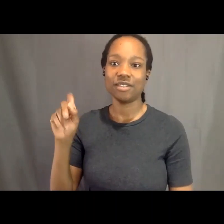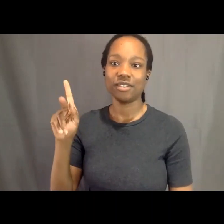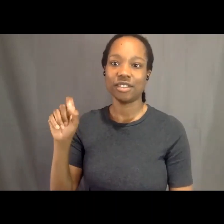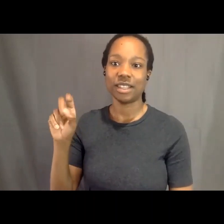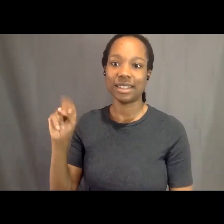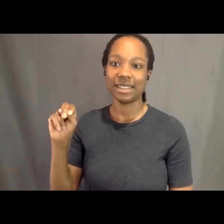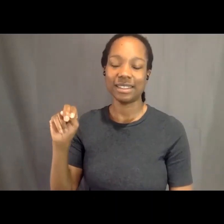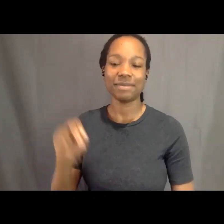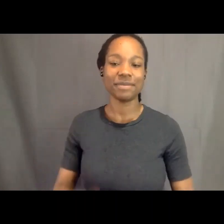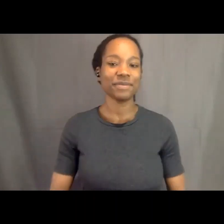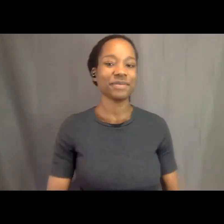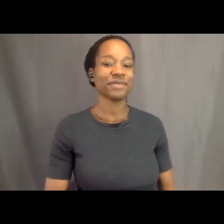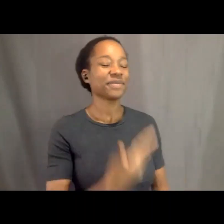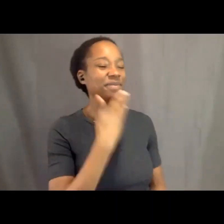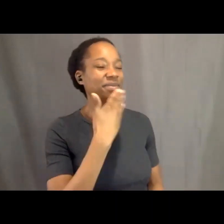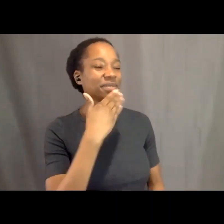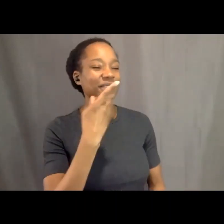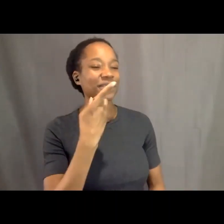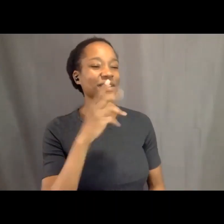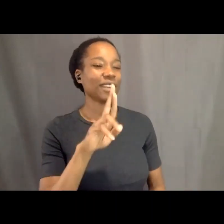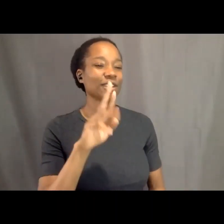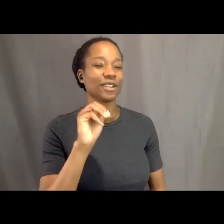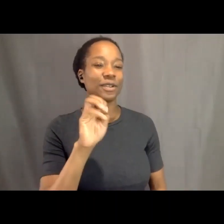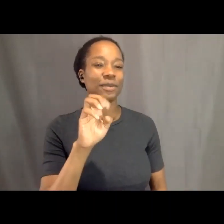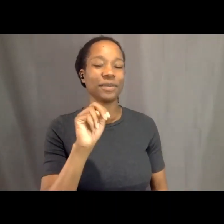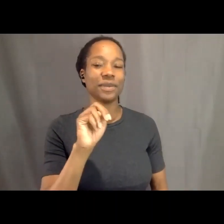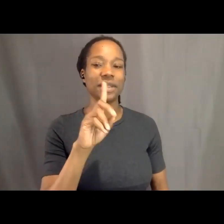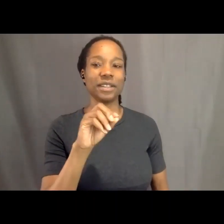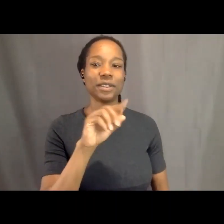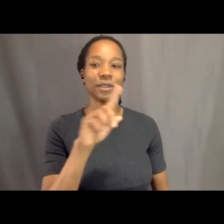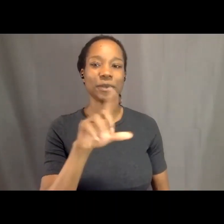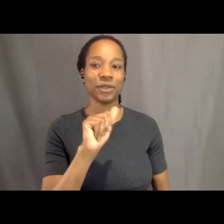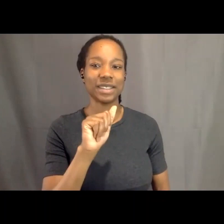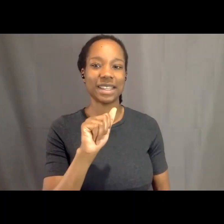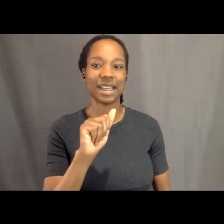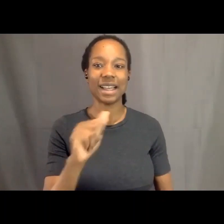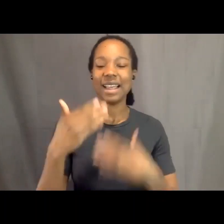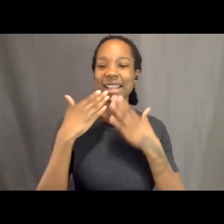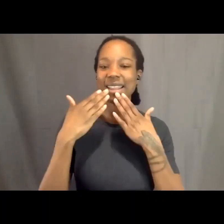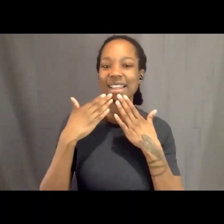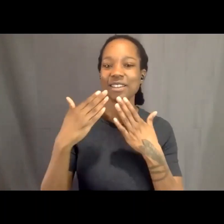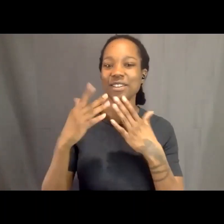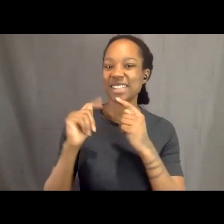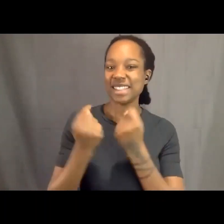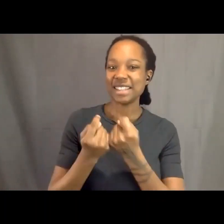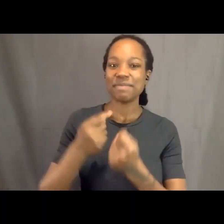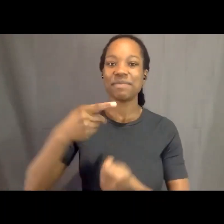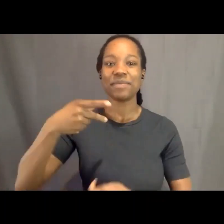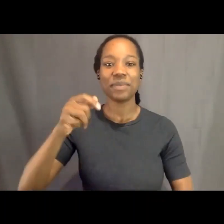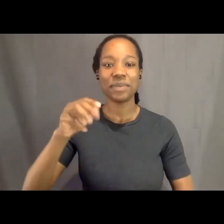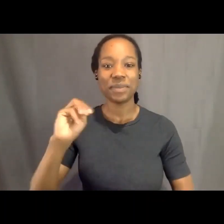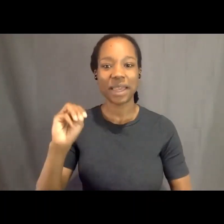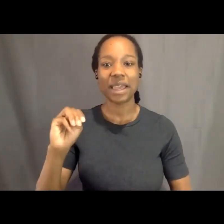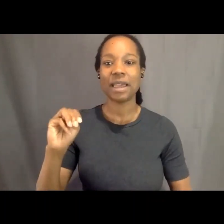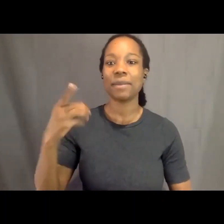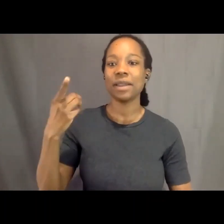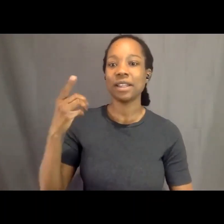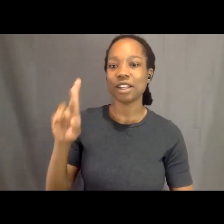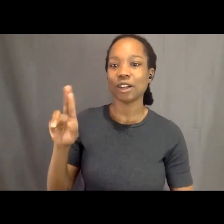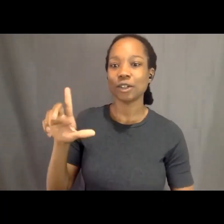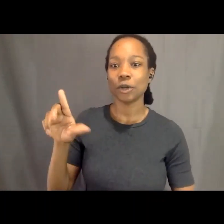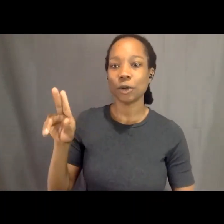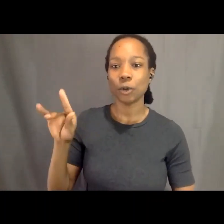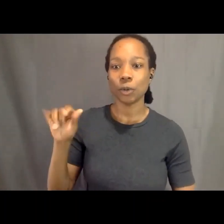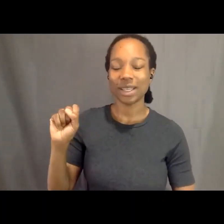Thank you, Dr. Mendoza, and thank you, Team Pam, Dr. Lucas, and the group for having me. It's